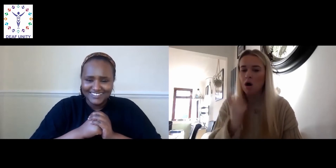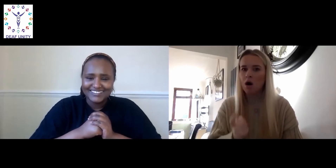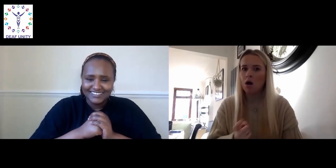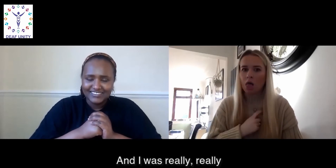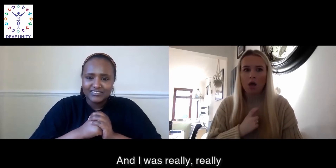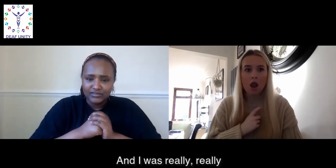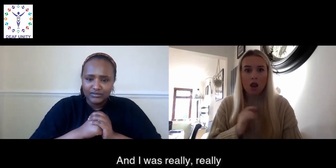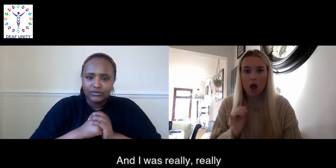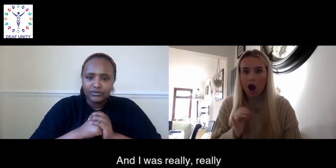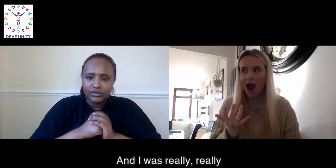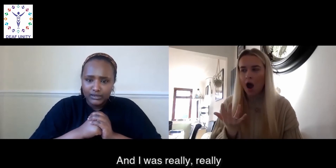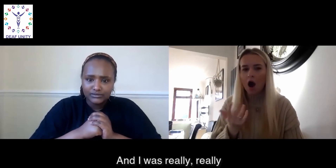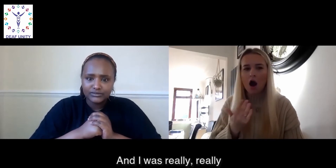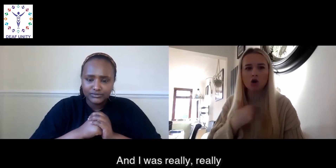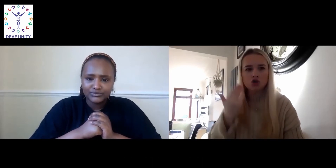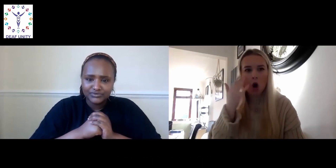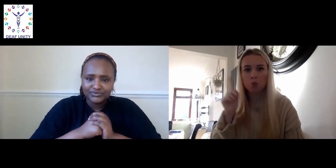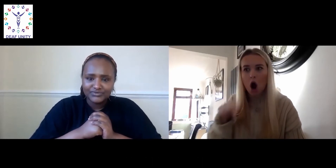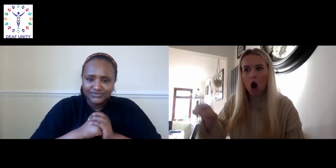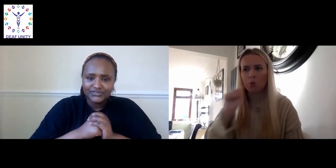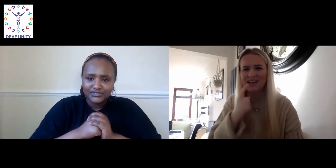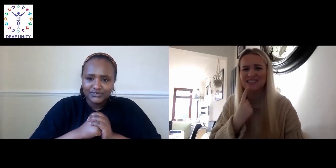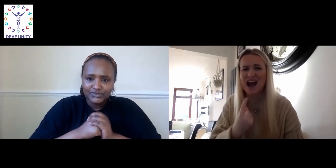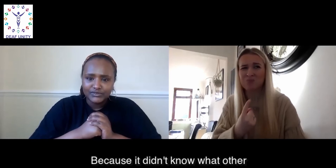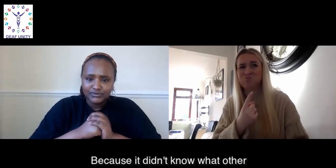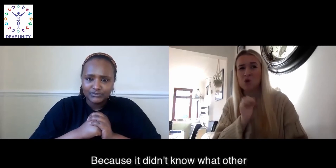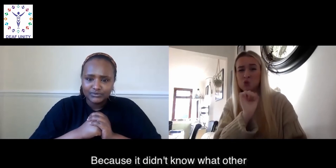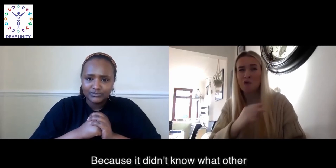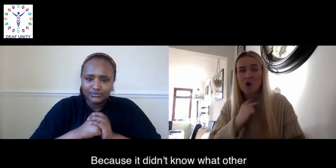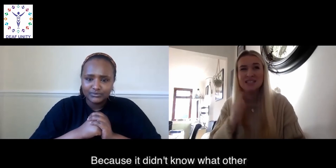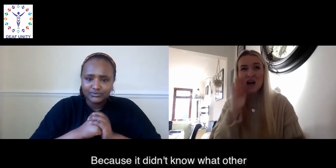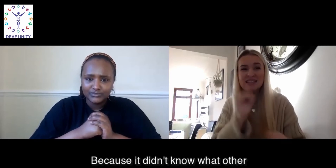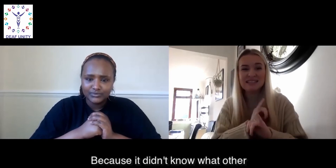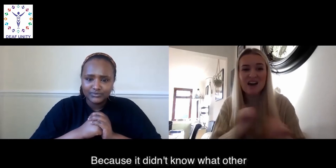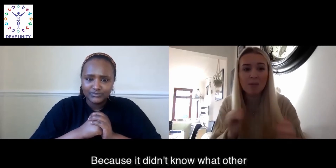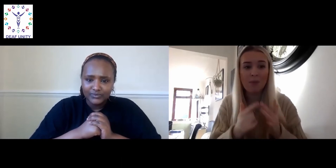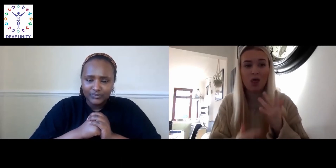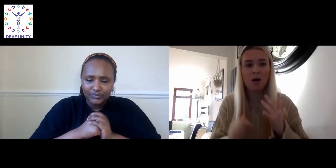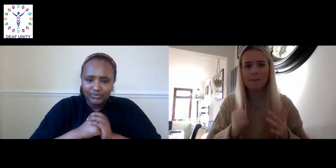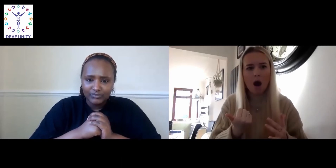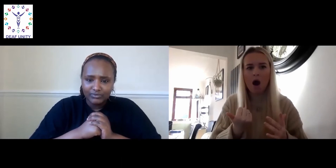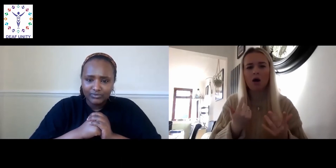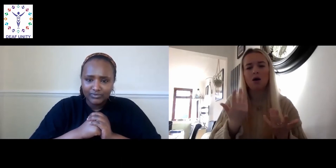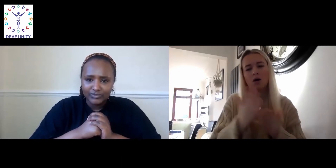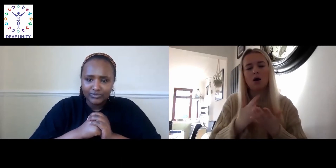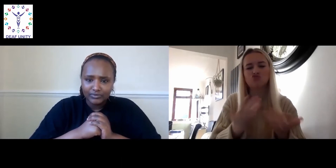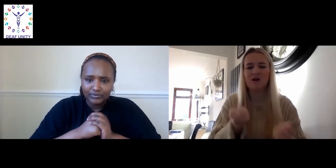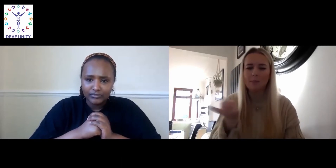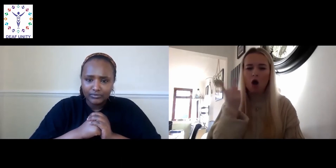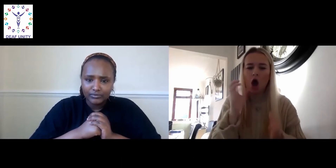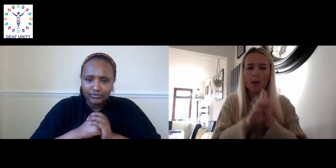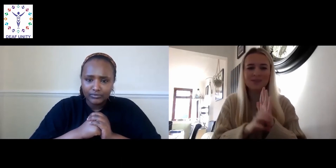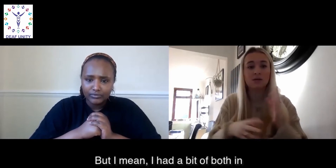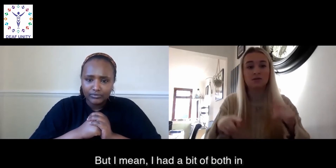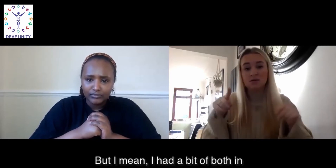was really, really worried about that. Really nervous, because I didn't know what other people were going to say. Like, oh, your voice sounds terrible. But,